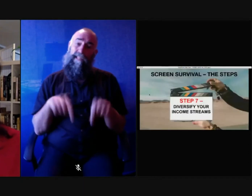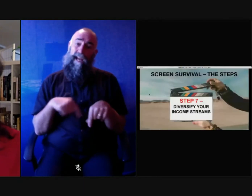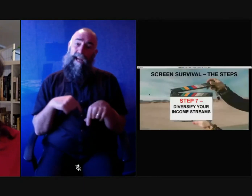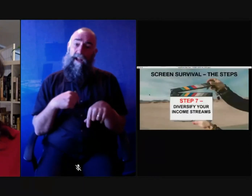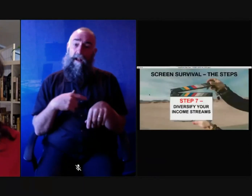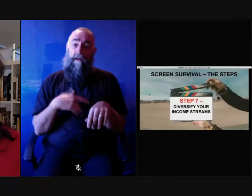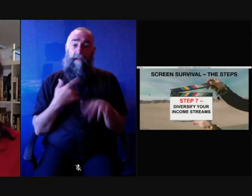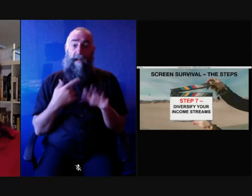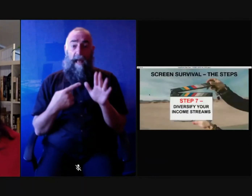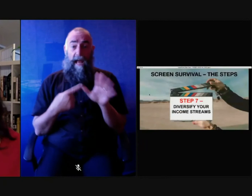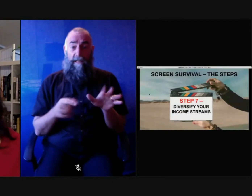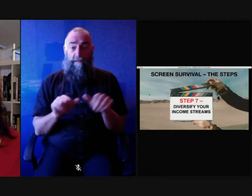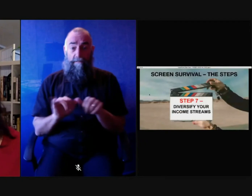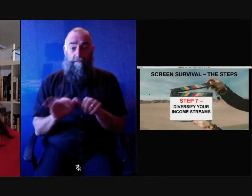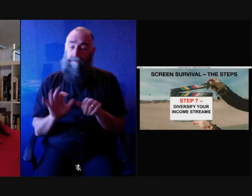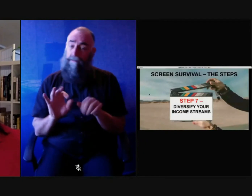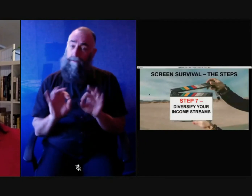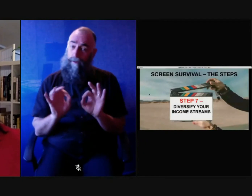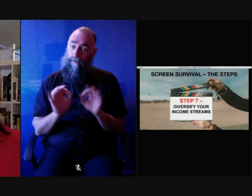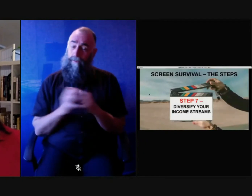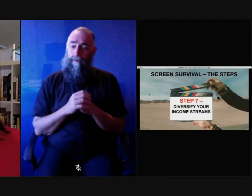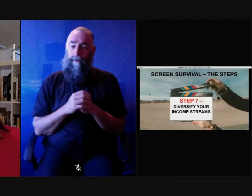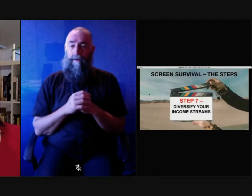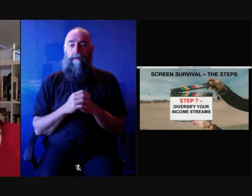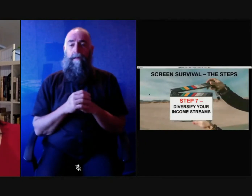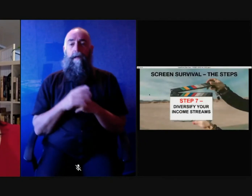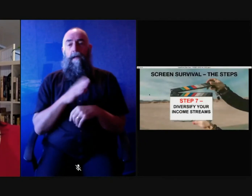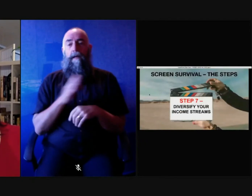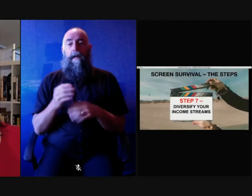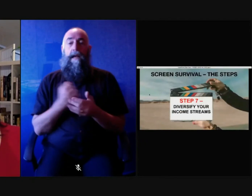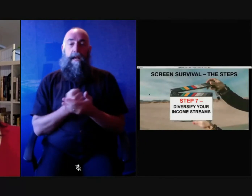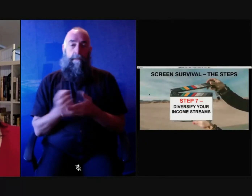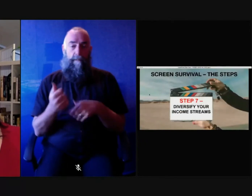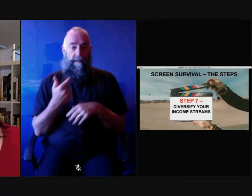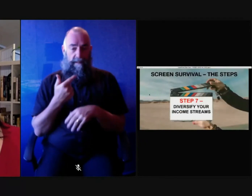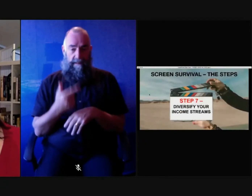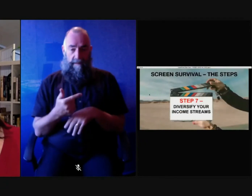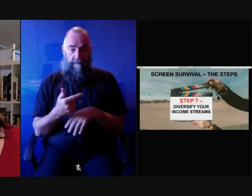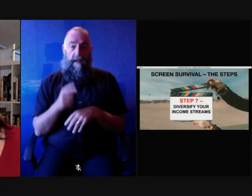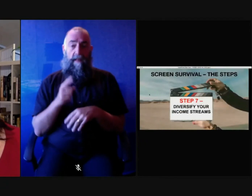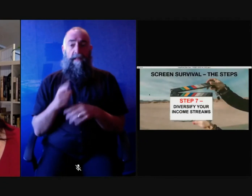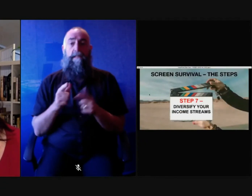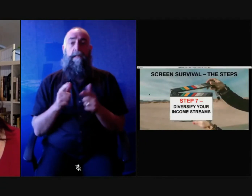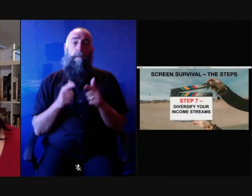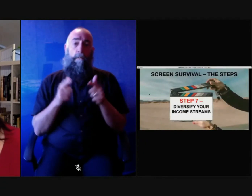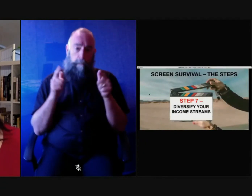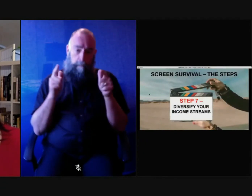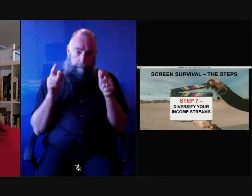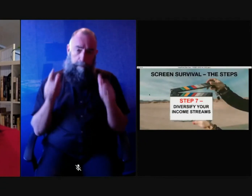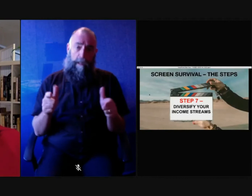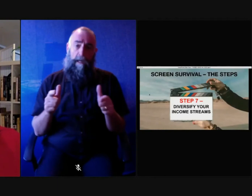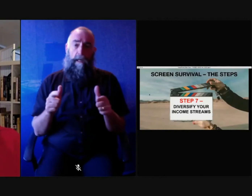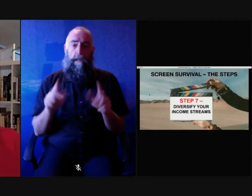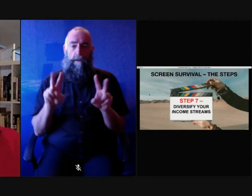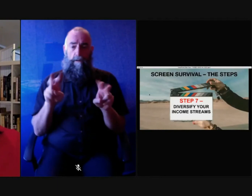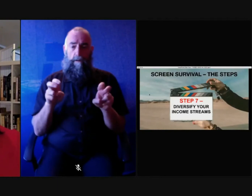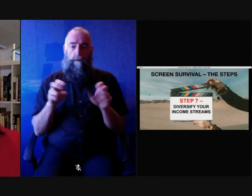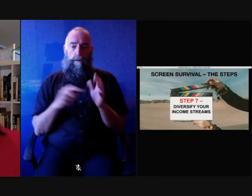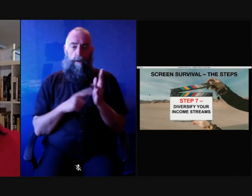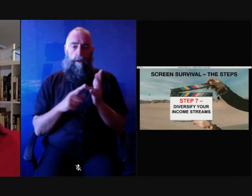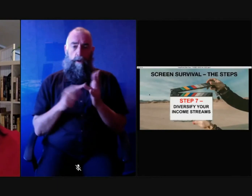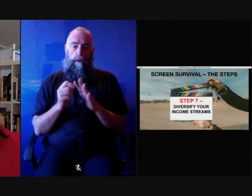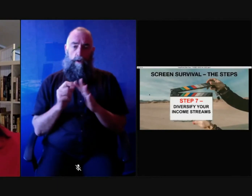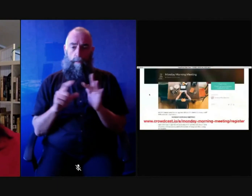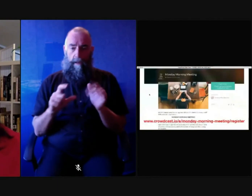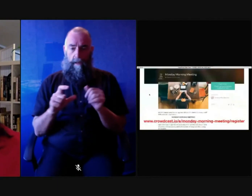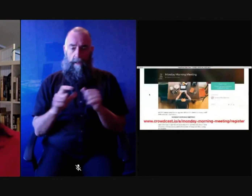number 7 is to diversify your income streams. Now, again, this is a really huge topic, and I'm not going to have time to cover it in a great amount